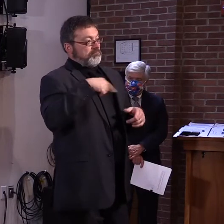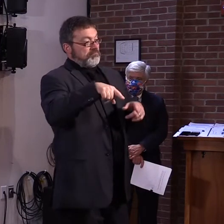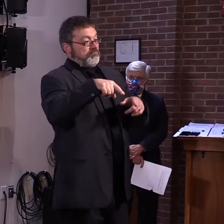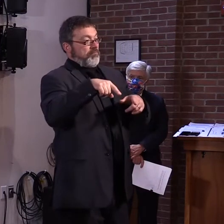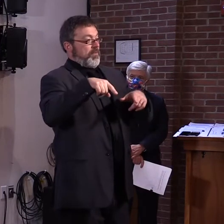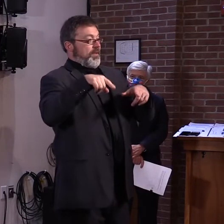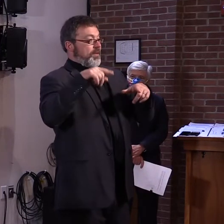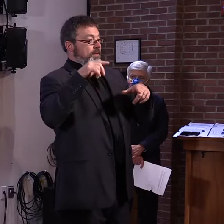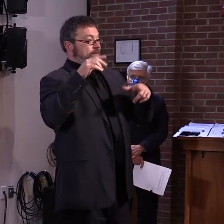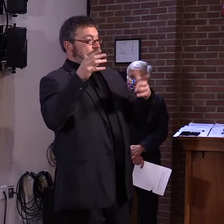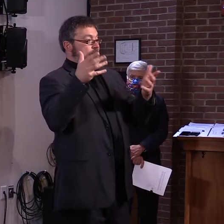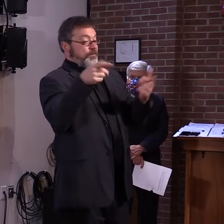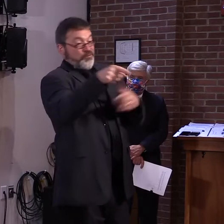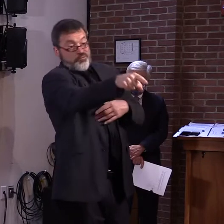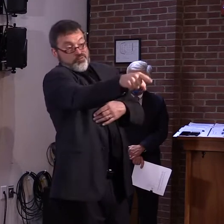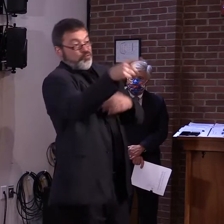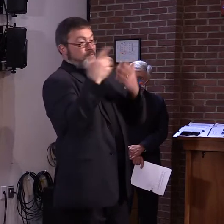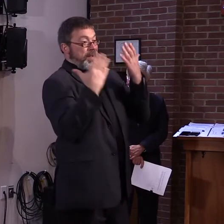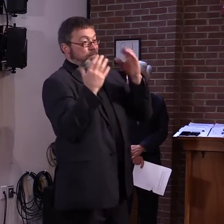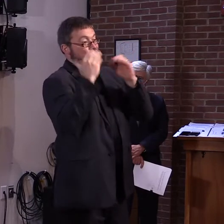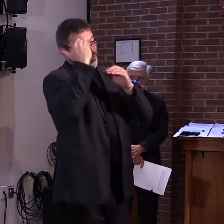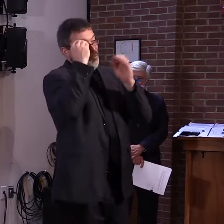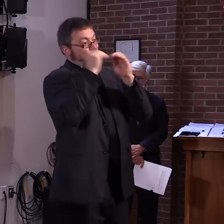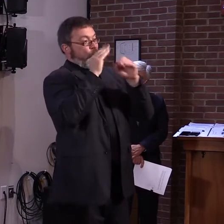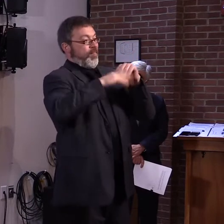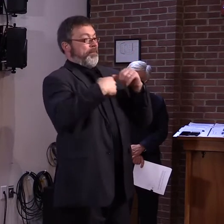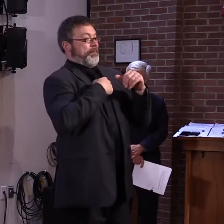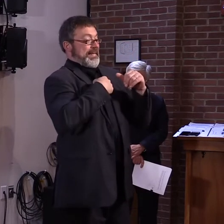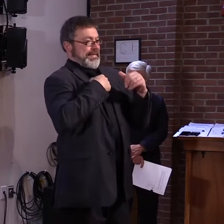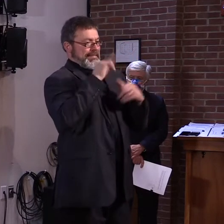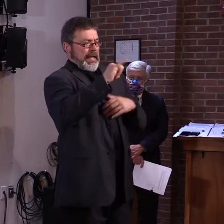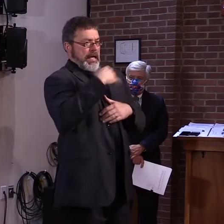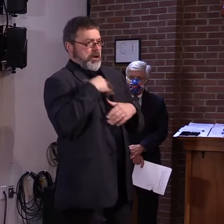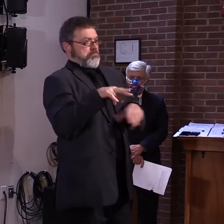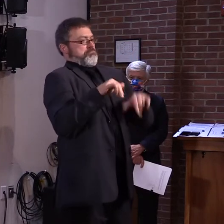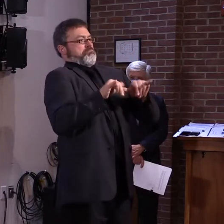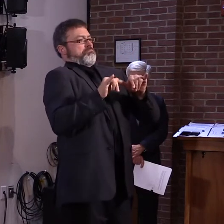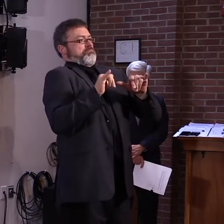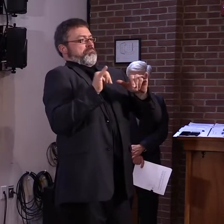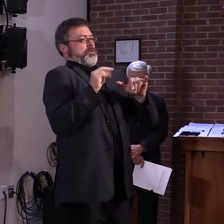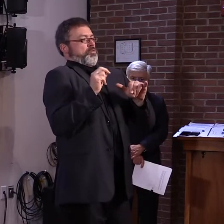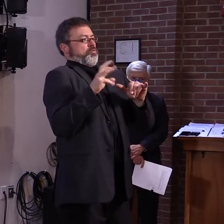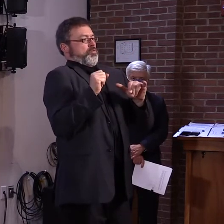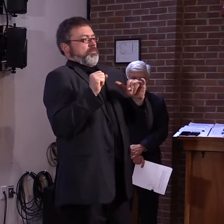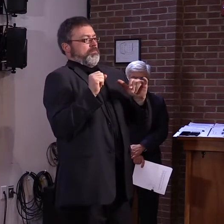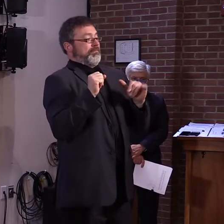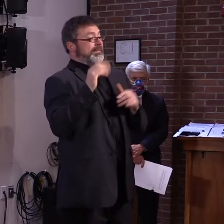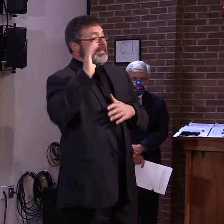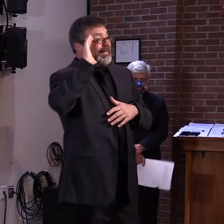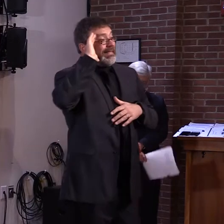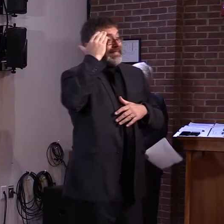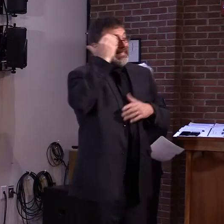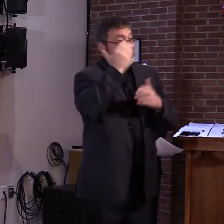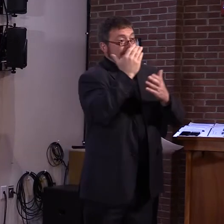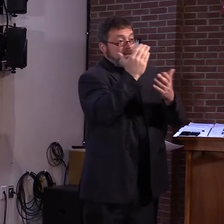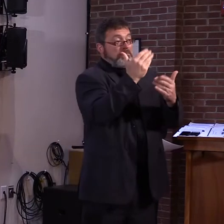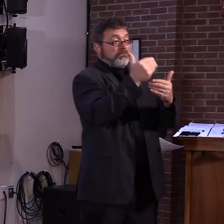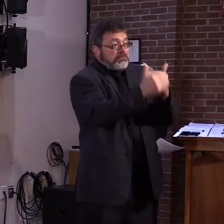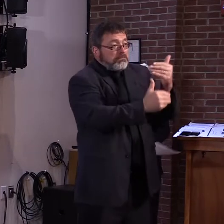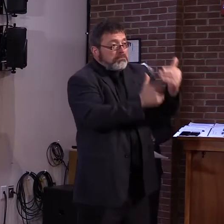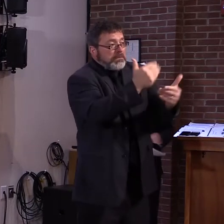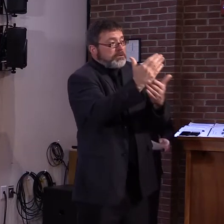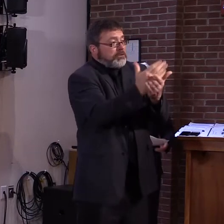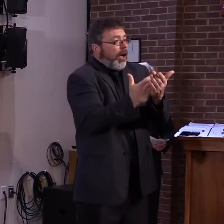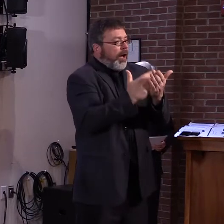me, but I'm happy to hear that there has been progress made. But I know we